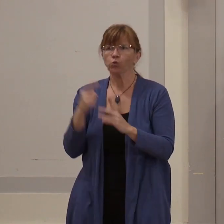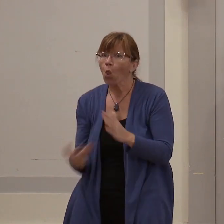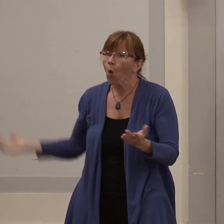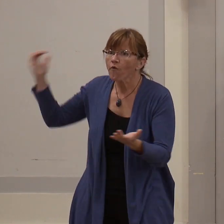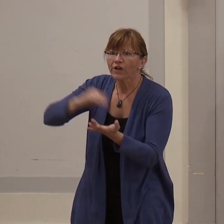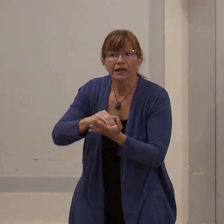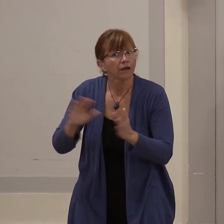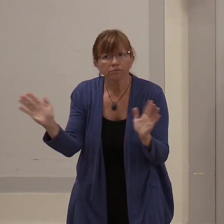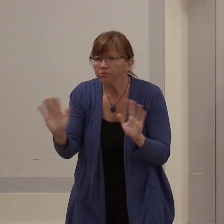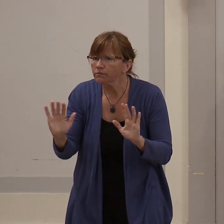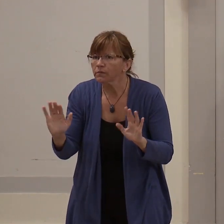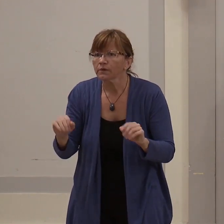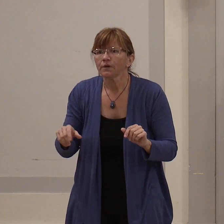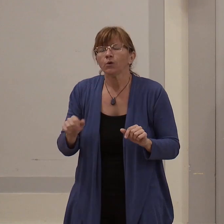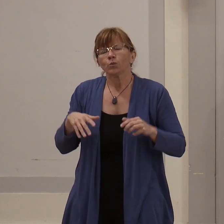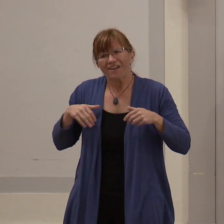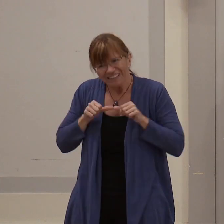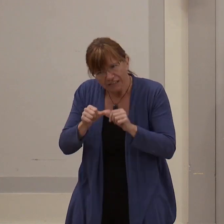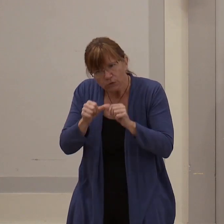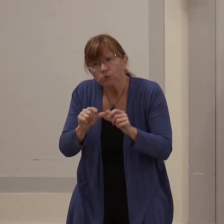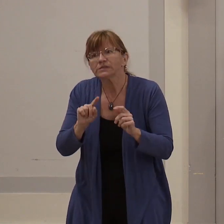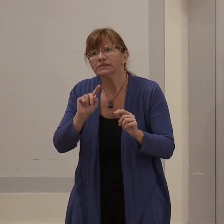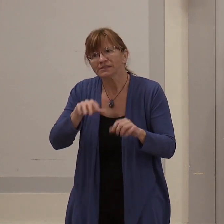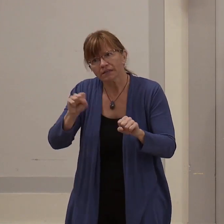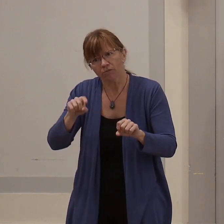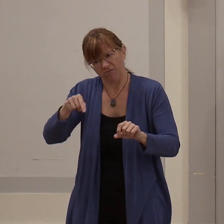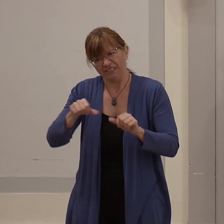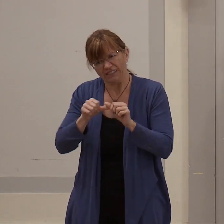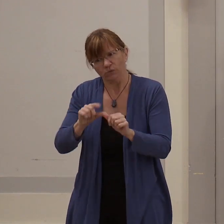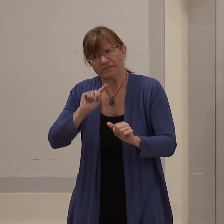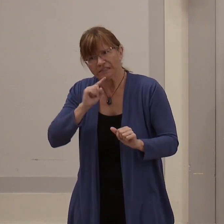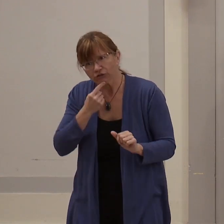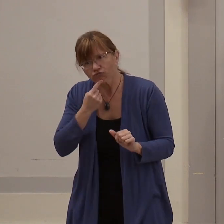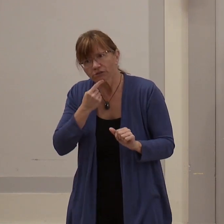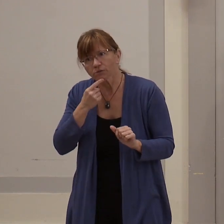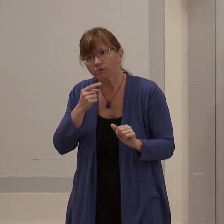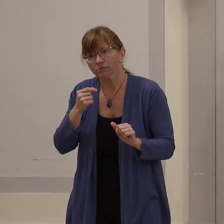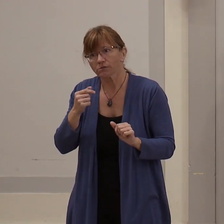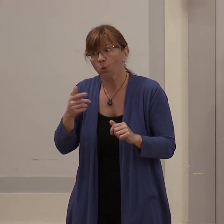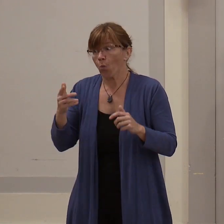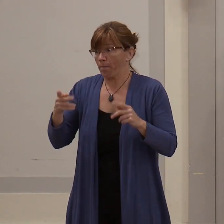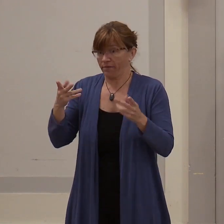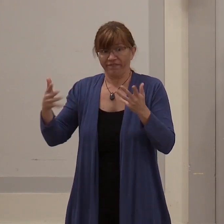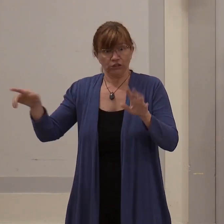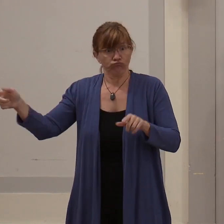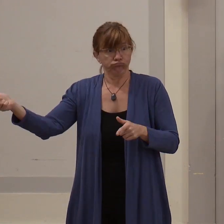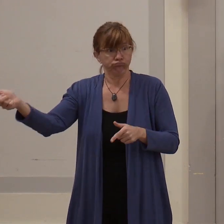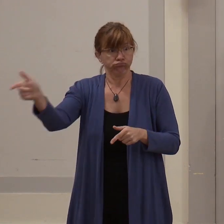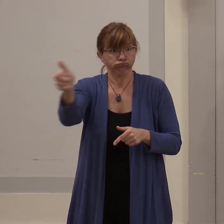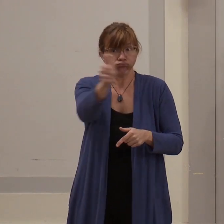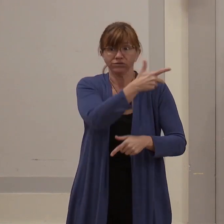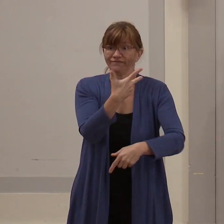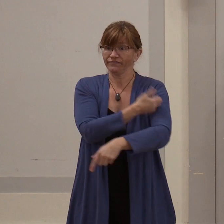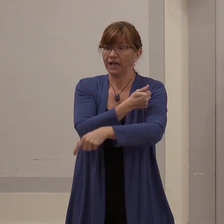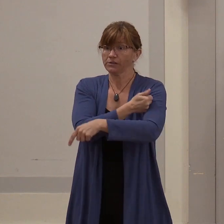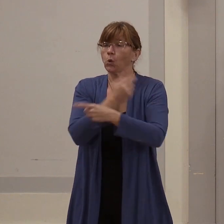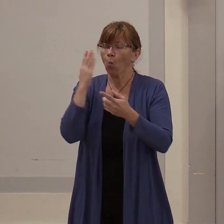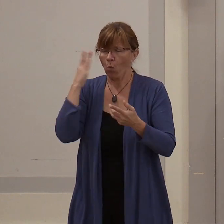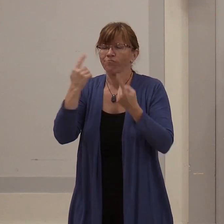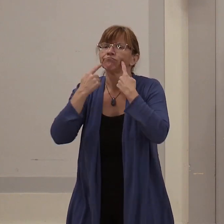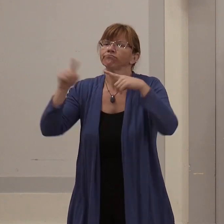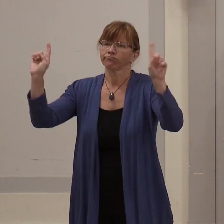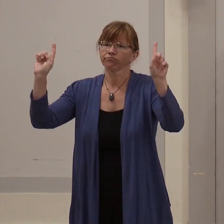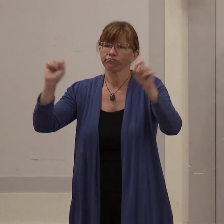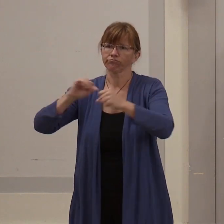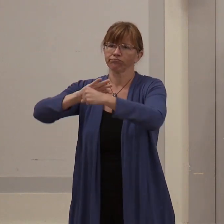this seriously so that as we get people vaccinated, we can make it through COVID-19 together. And at this time, we'll take a